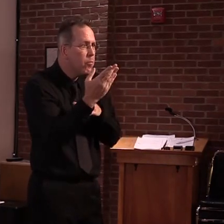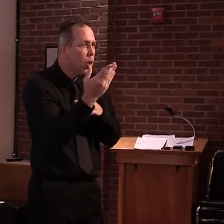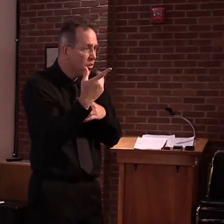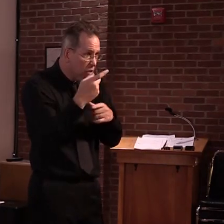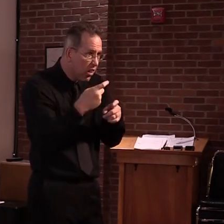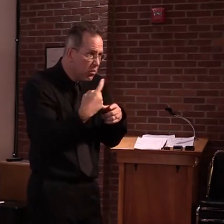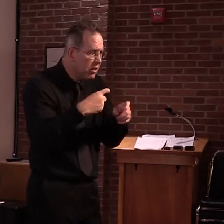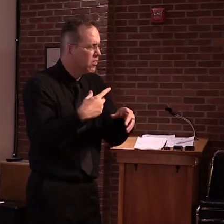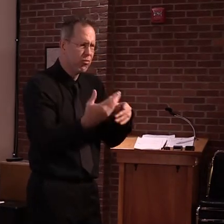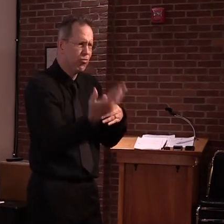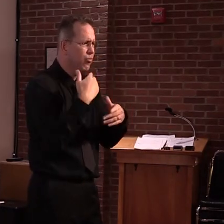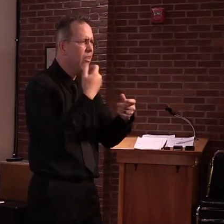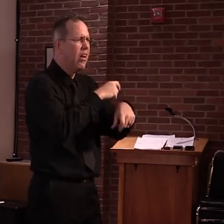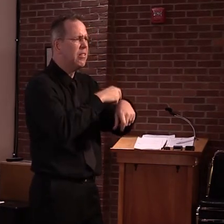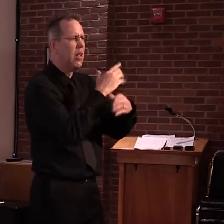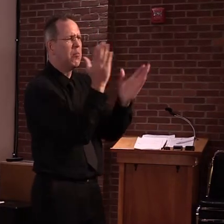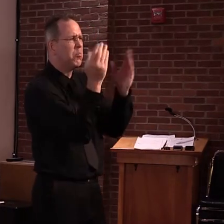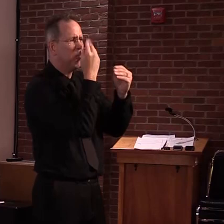question?